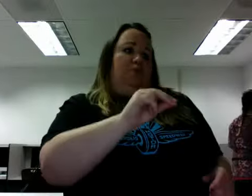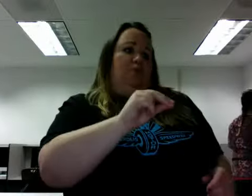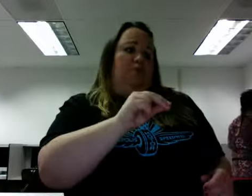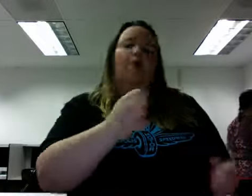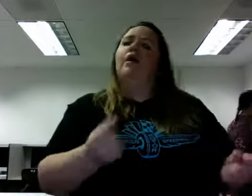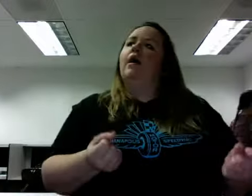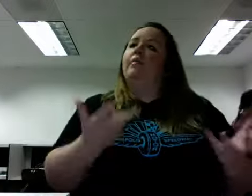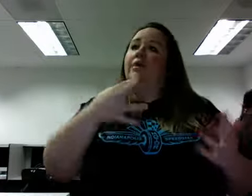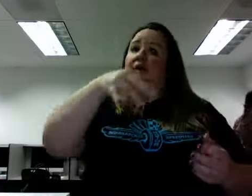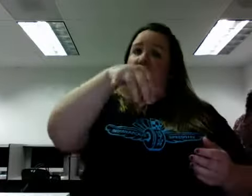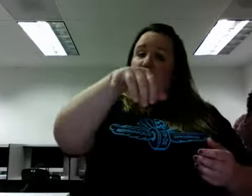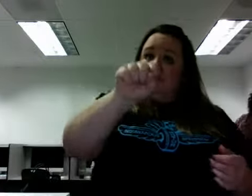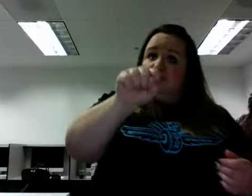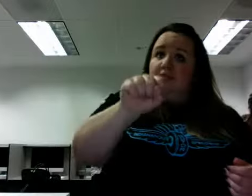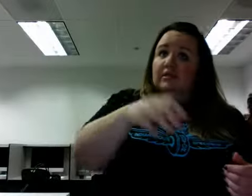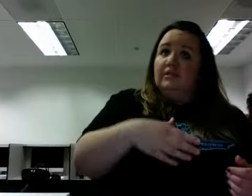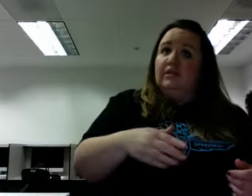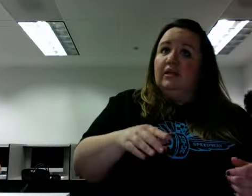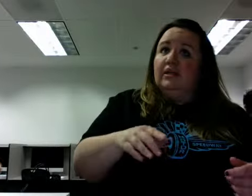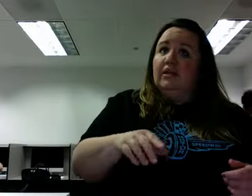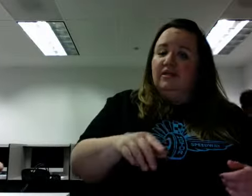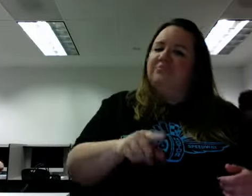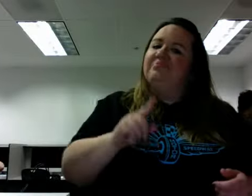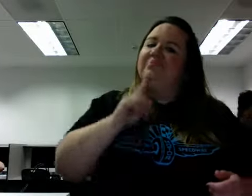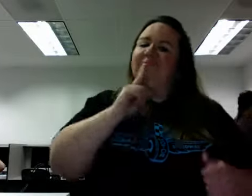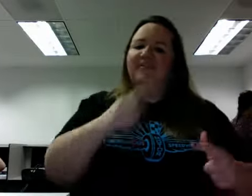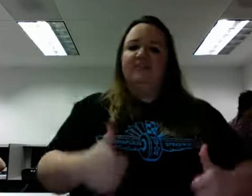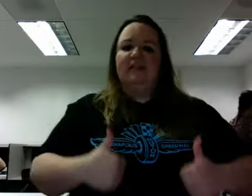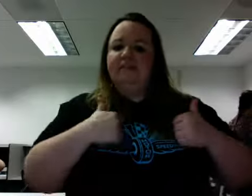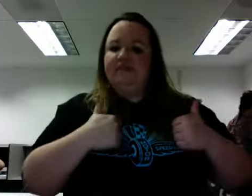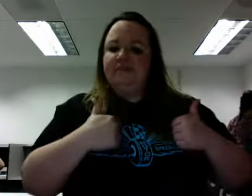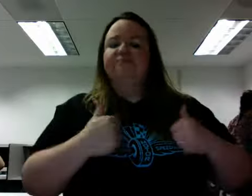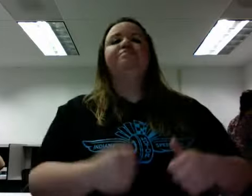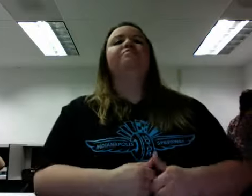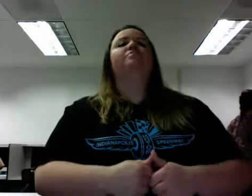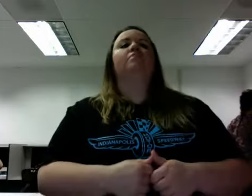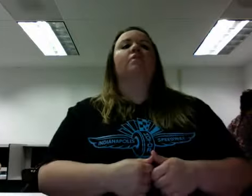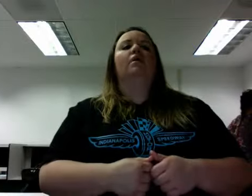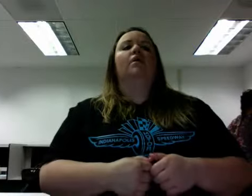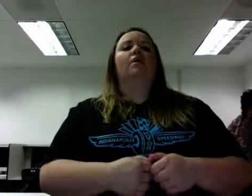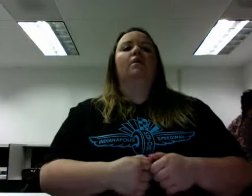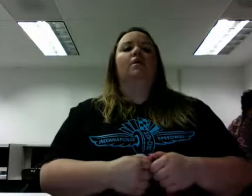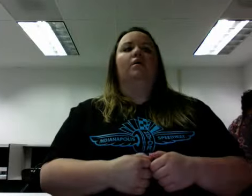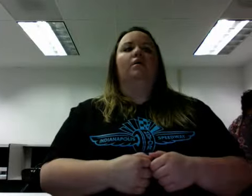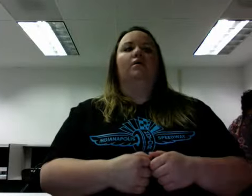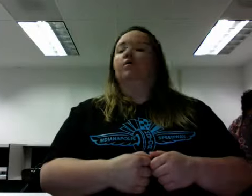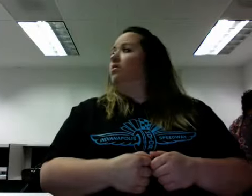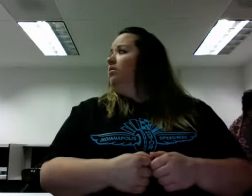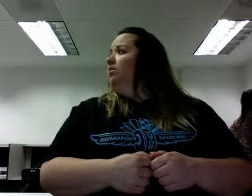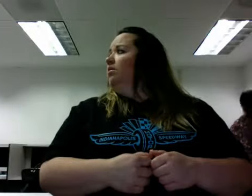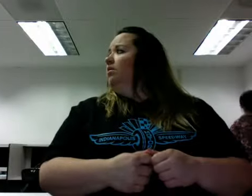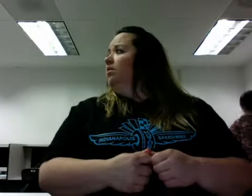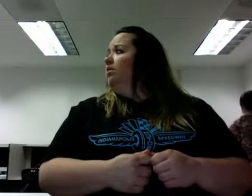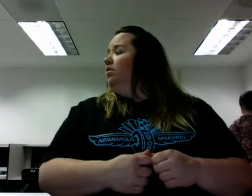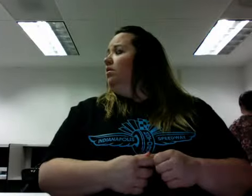living? Actually, it is living. You know, and I've got some microscope slides, and hopefully by the end of the class period, if we have time, I have